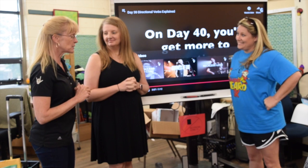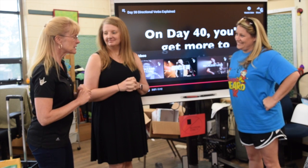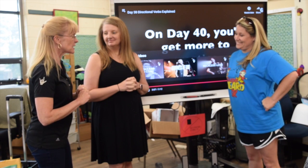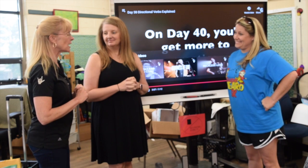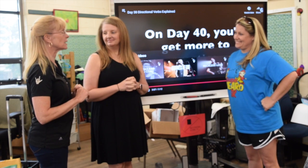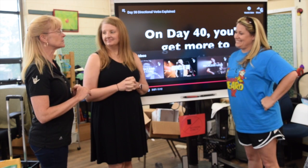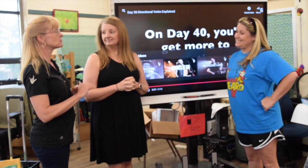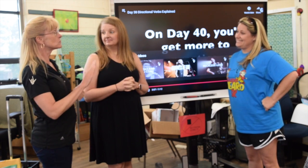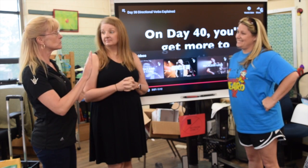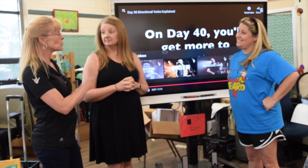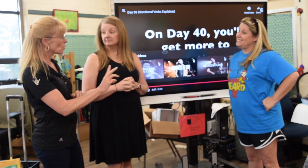say,